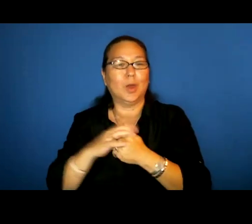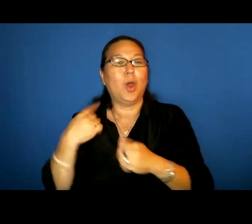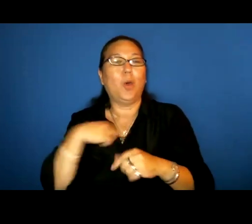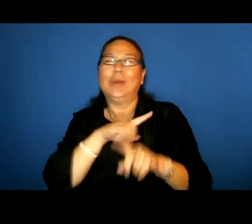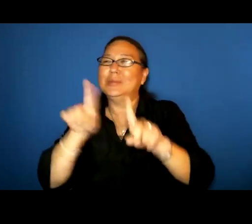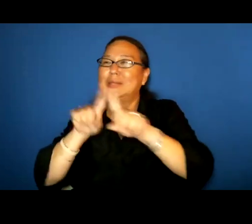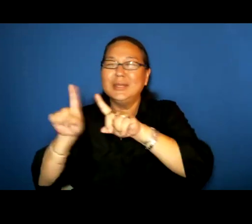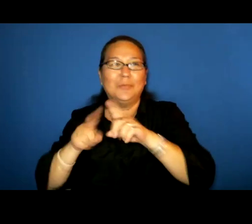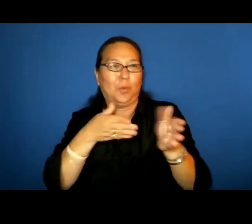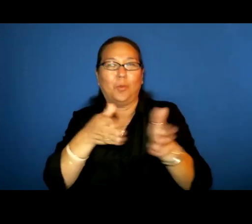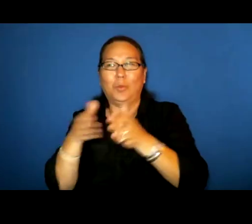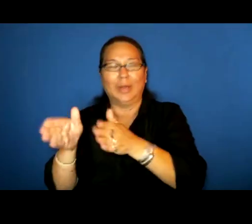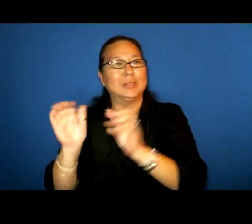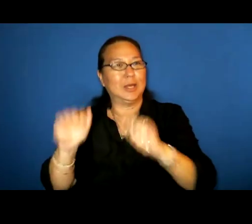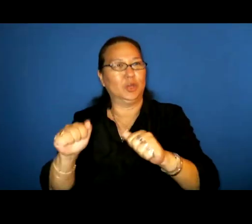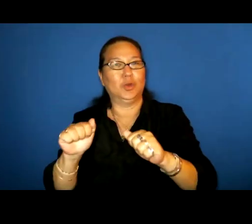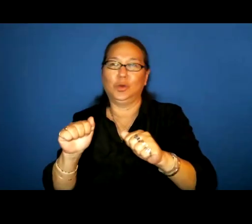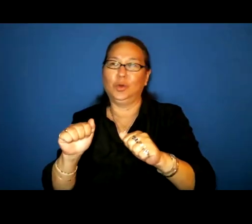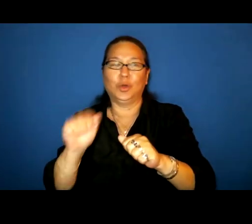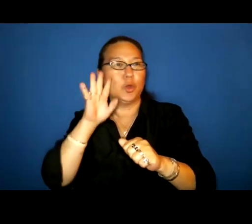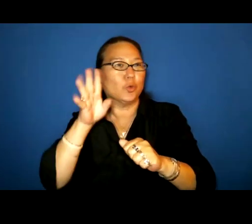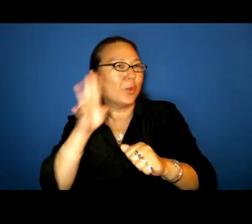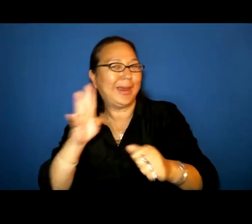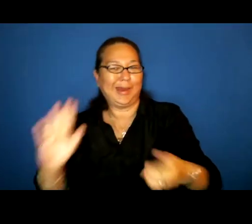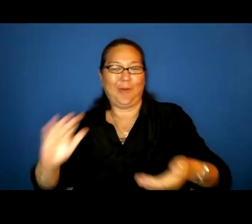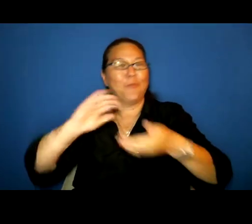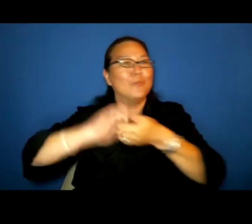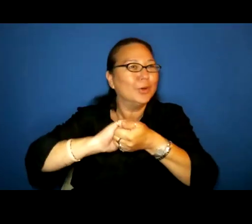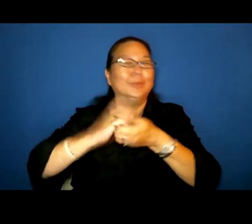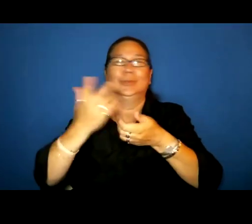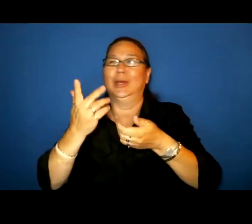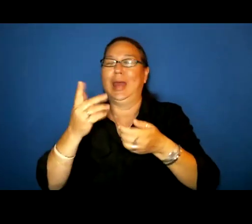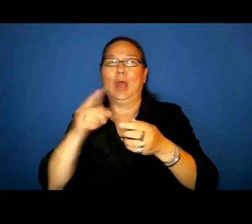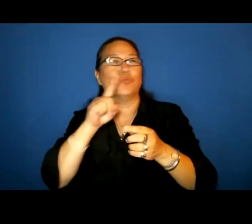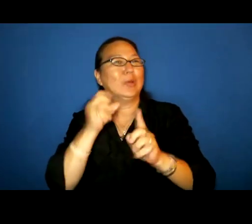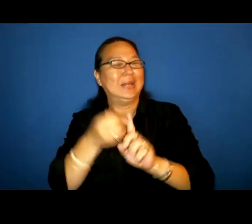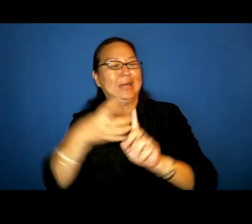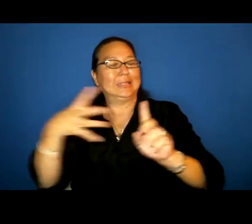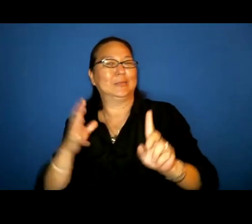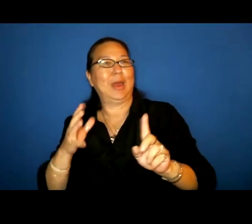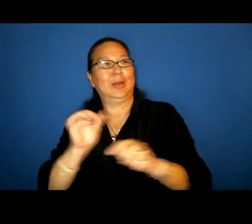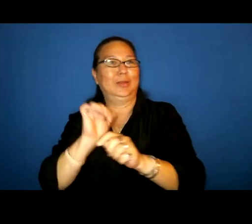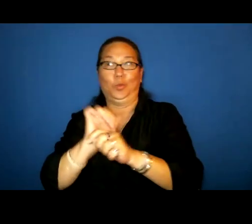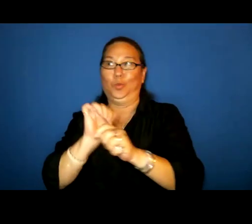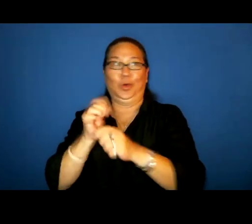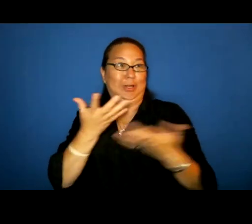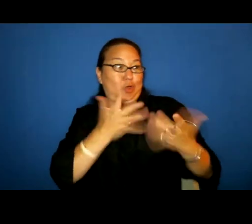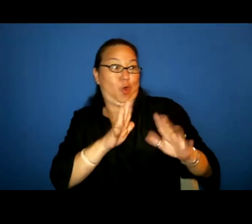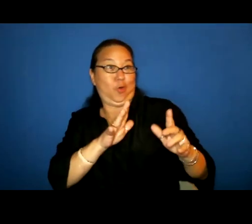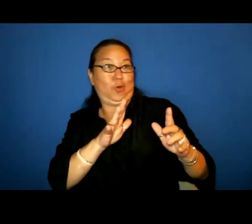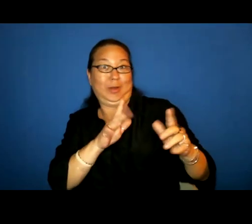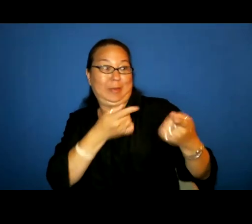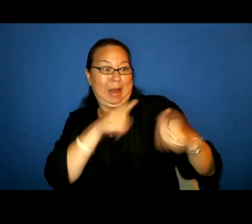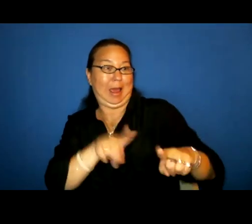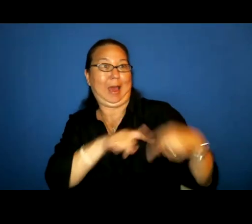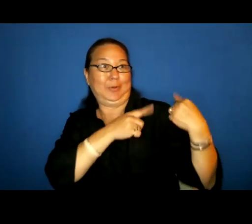you to form a partnership, to get involved in our efforts, to help expand the work that's happening. And we are going to stand fully